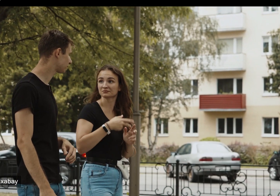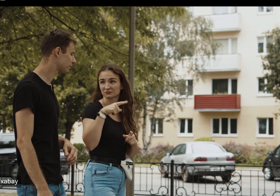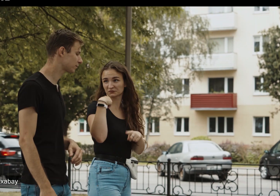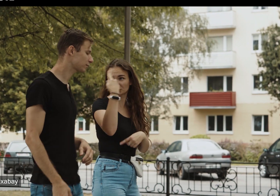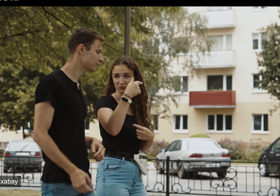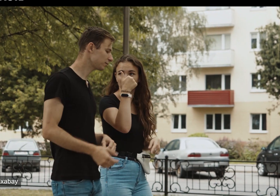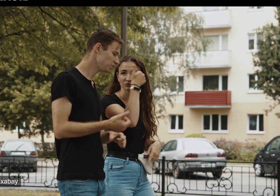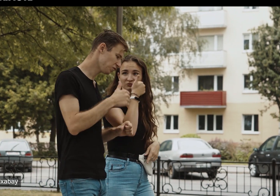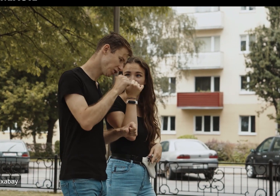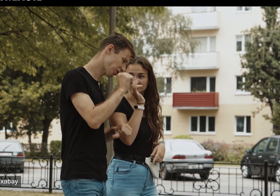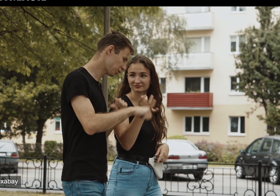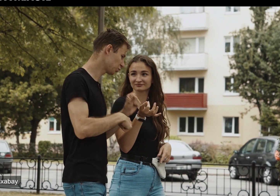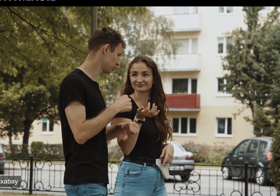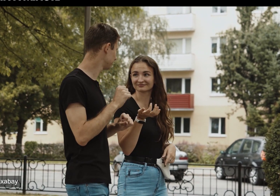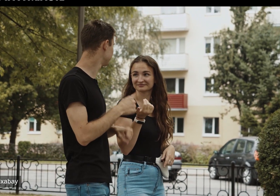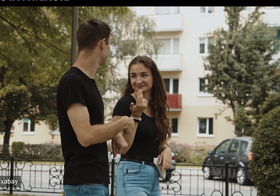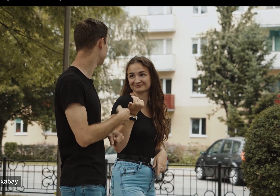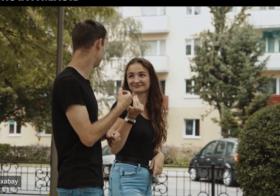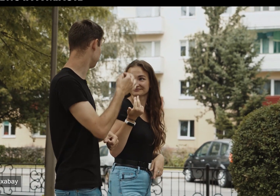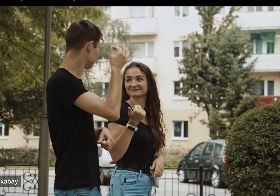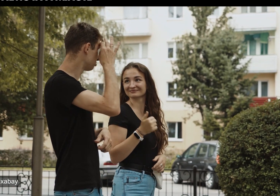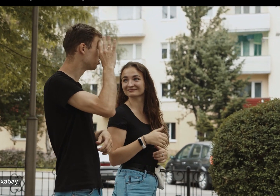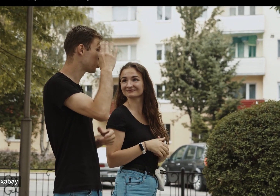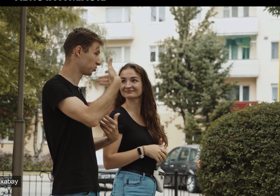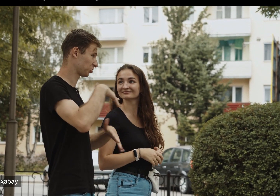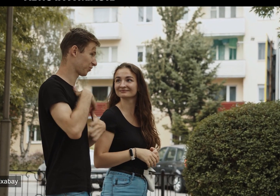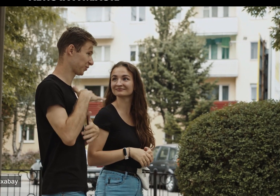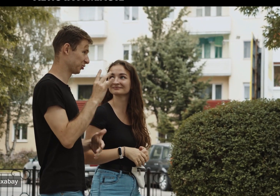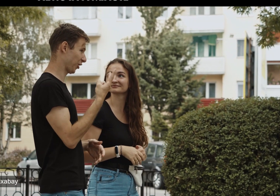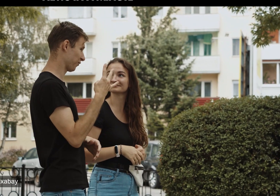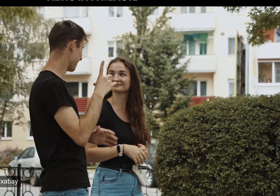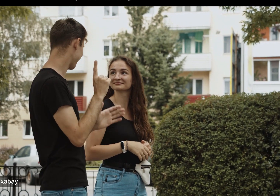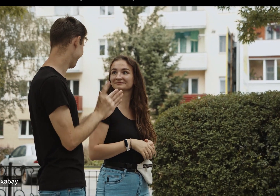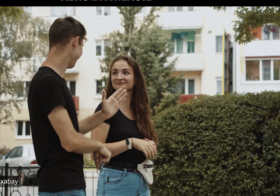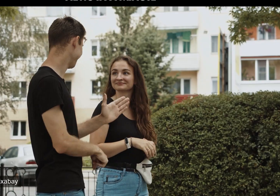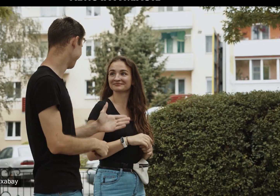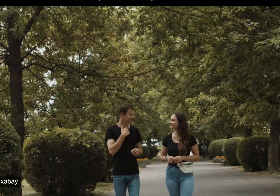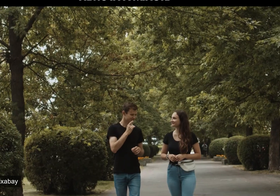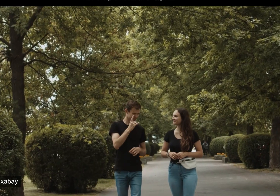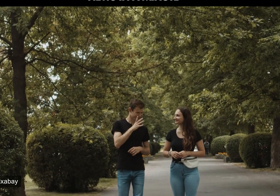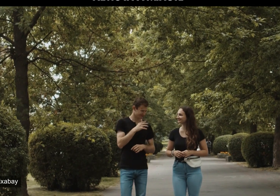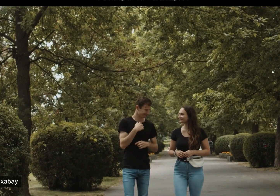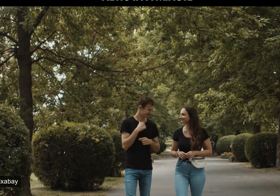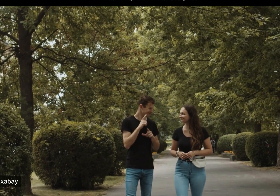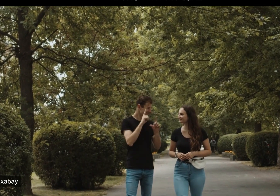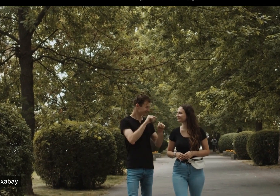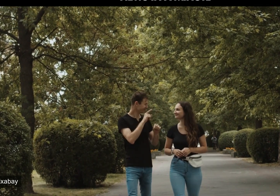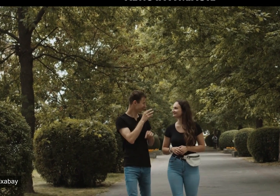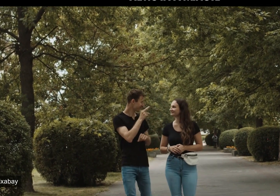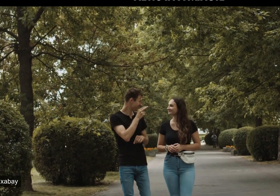was introduced to Parliament in January, aimed at giving people who are deaf or who are hearing impaired equal protection before the law. Even though